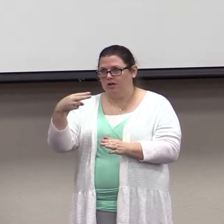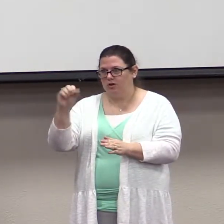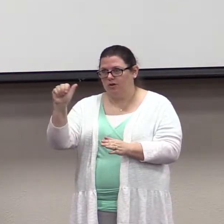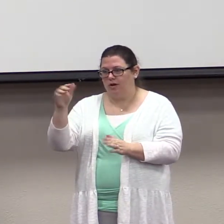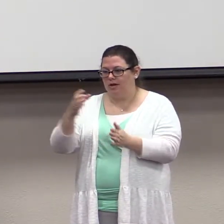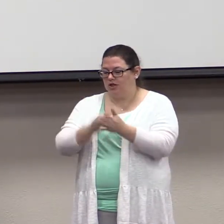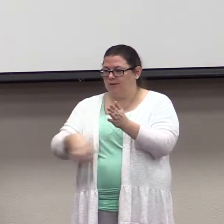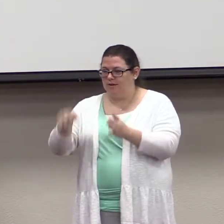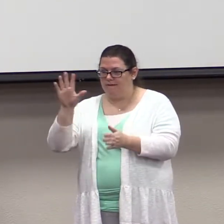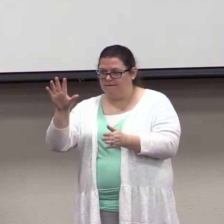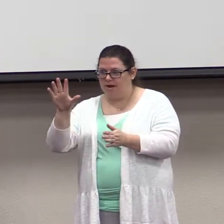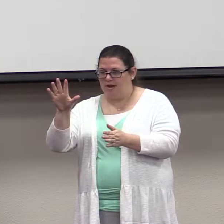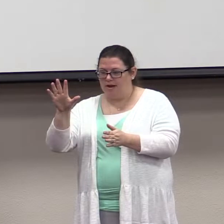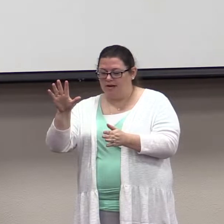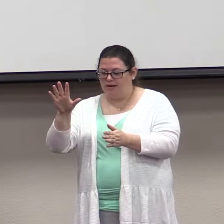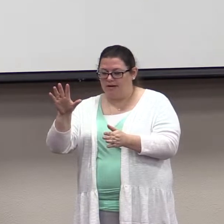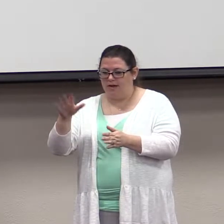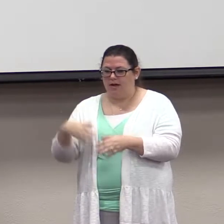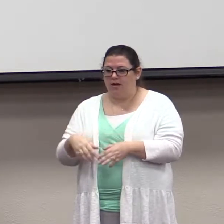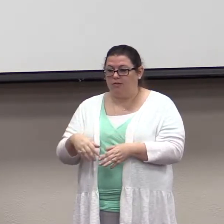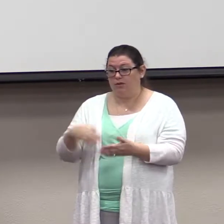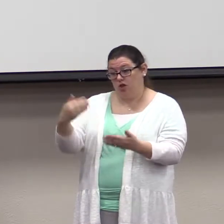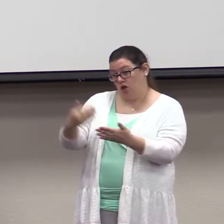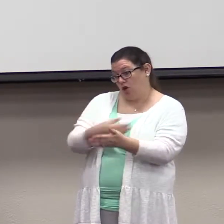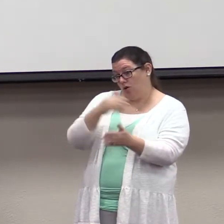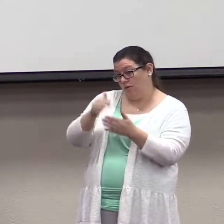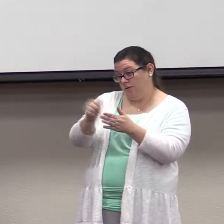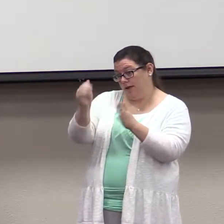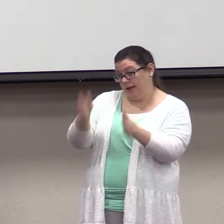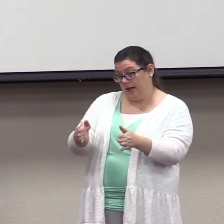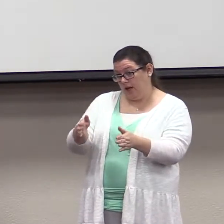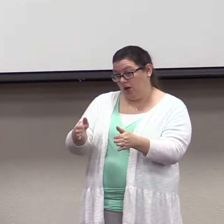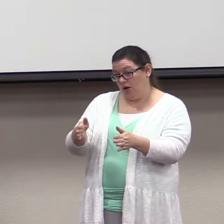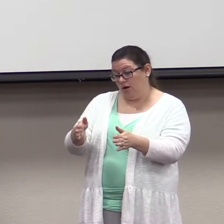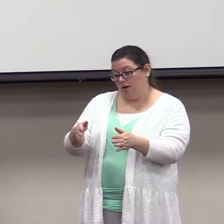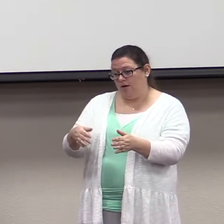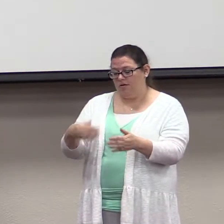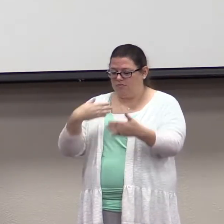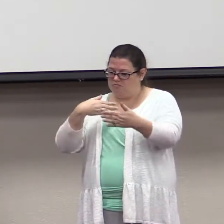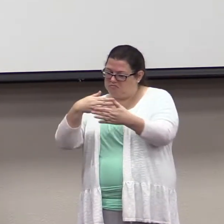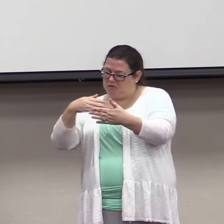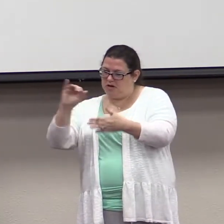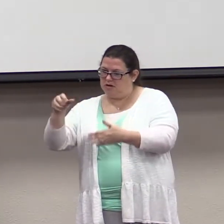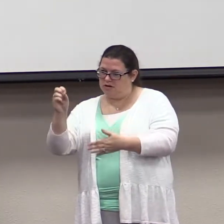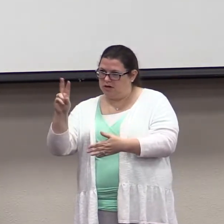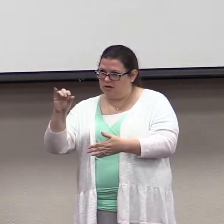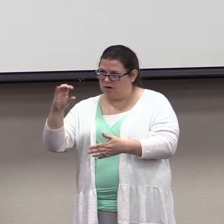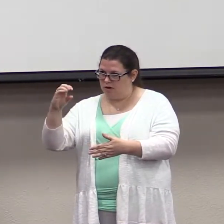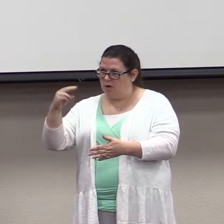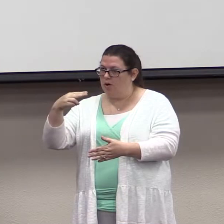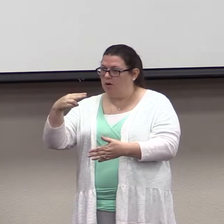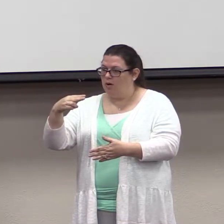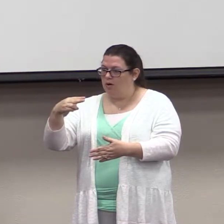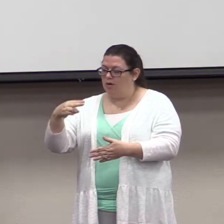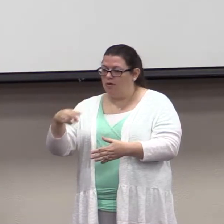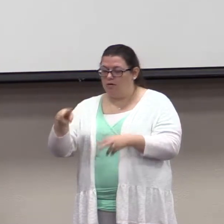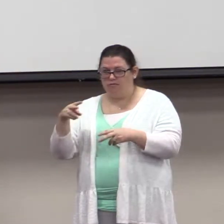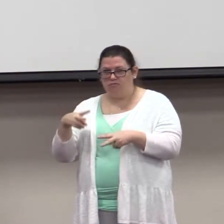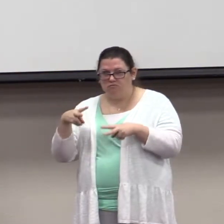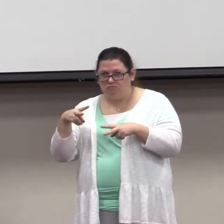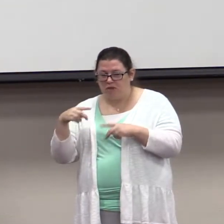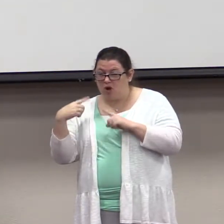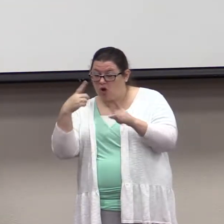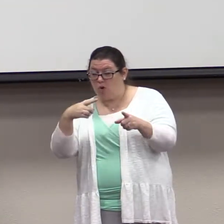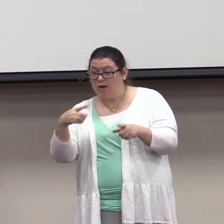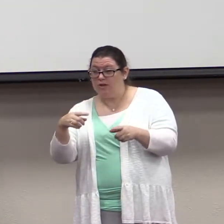already the new leader of the Israelite nation near Jericho, are looking to attack it soon, God tells Joshua